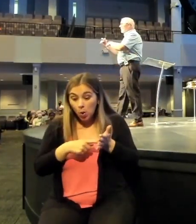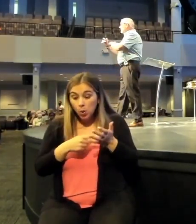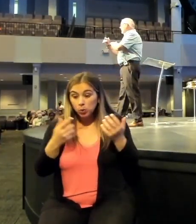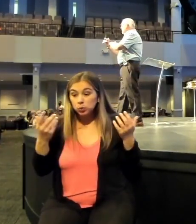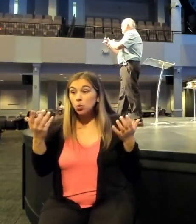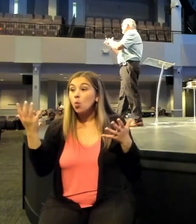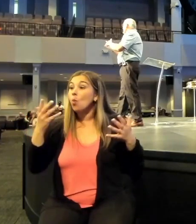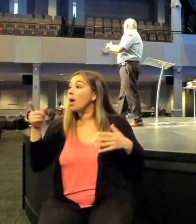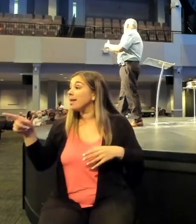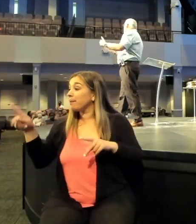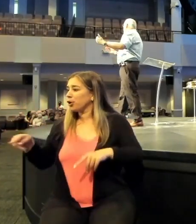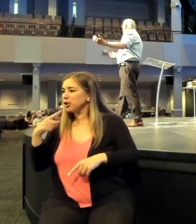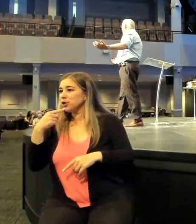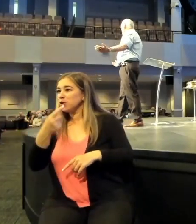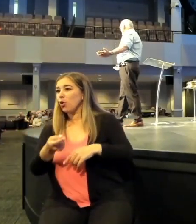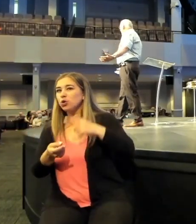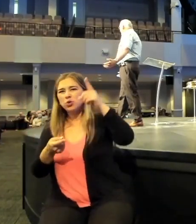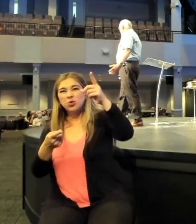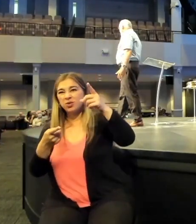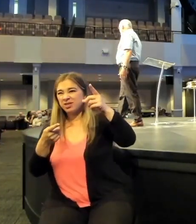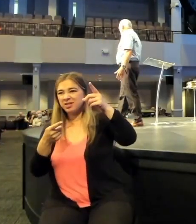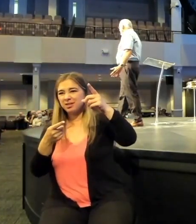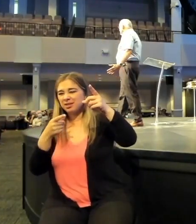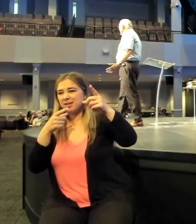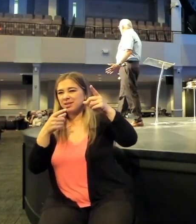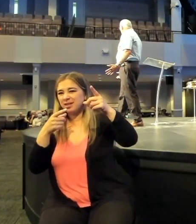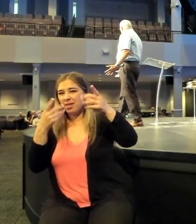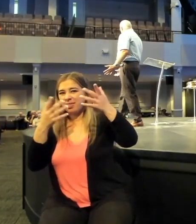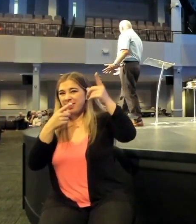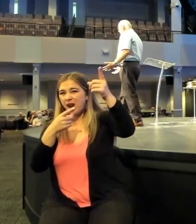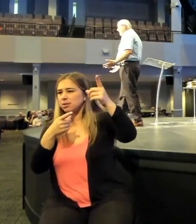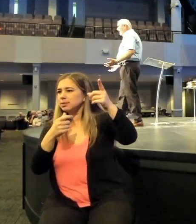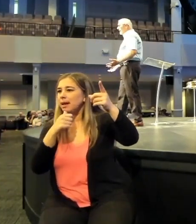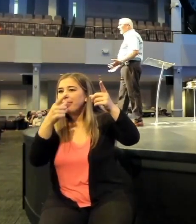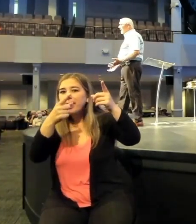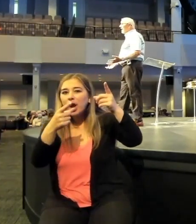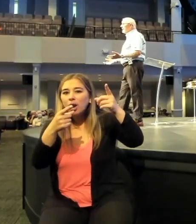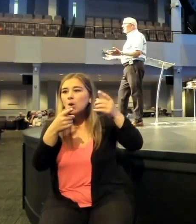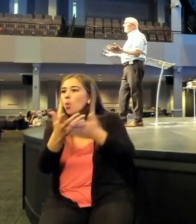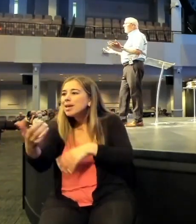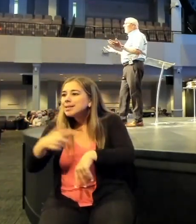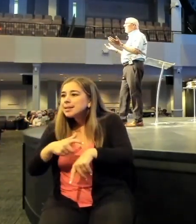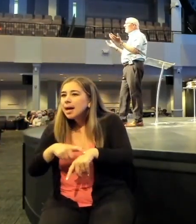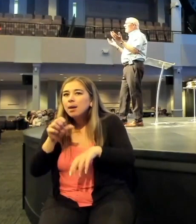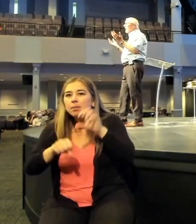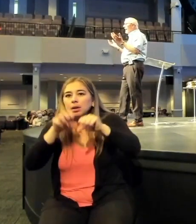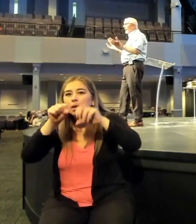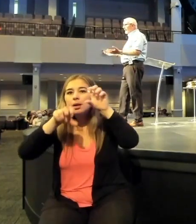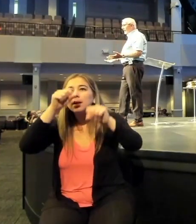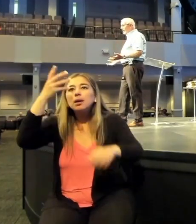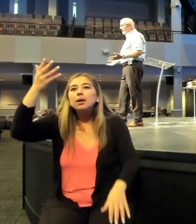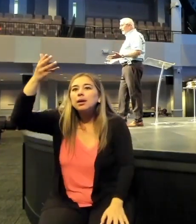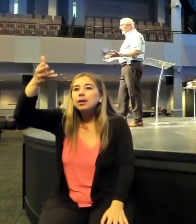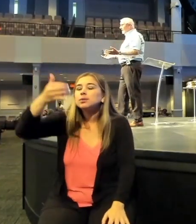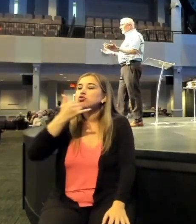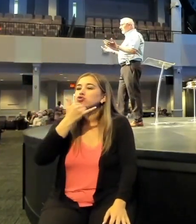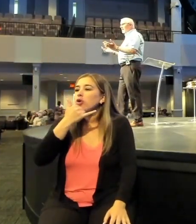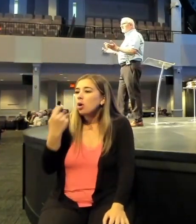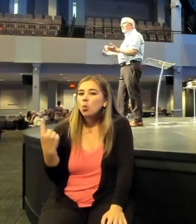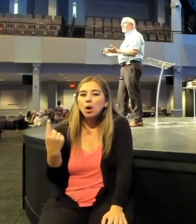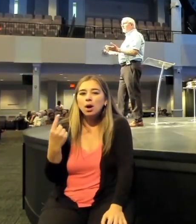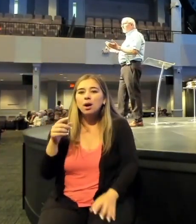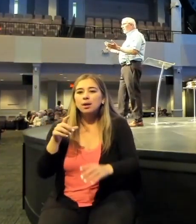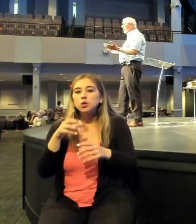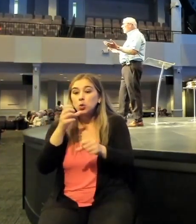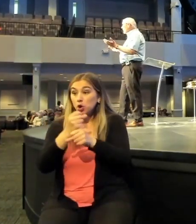what you were told was there was not there at all. And you'd wasted all that time climbing the wrong ladder to